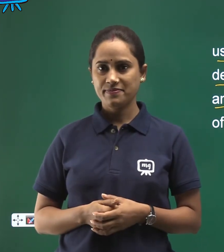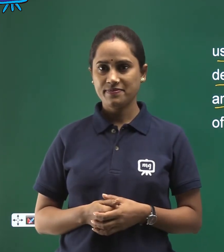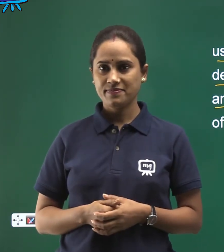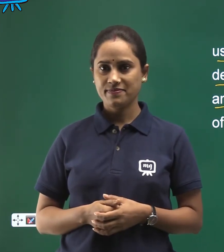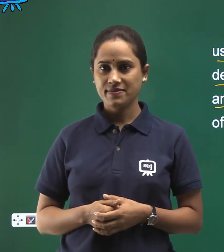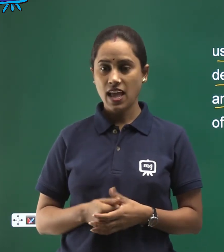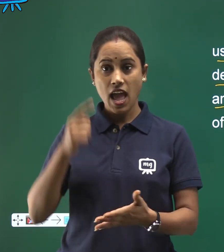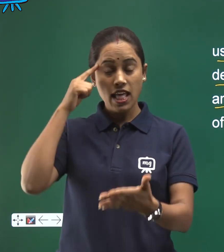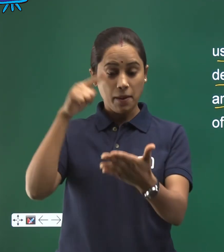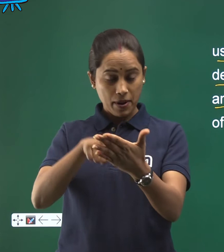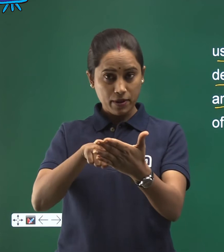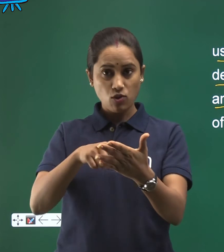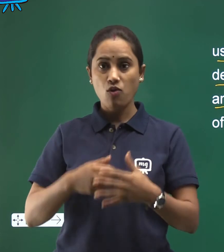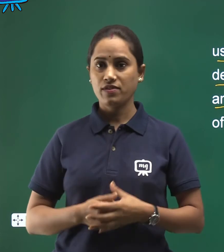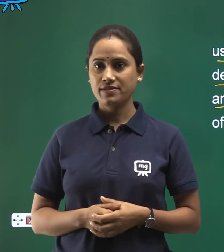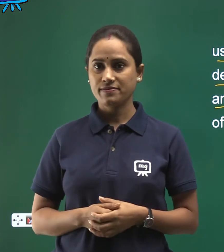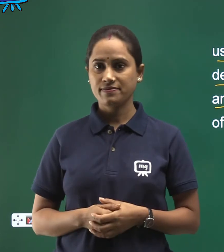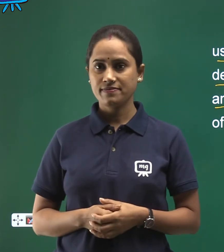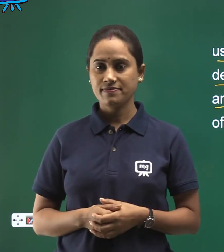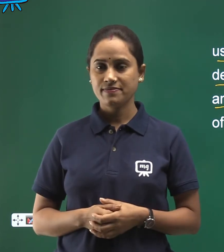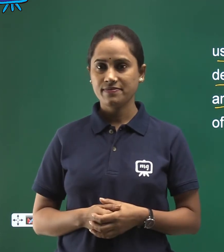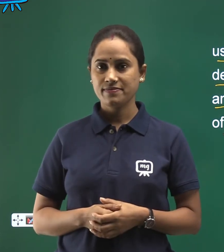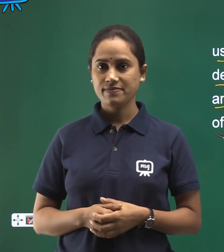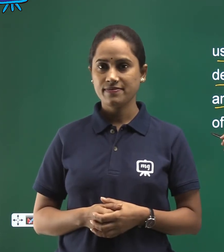the purpose of